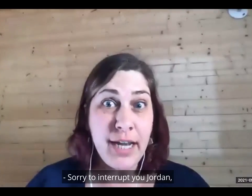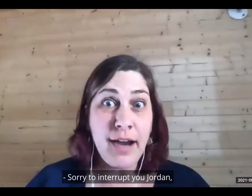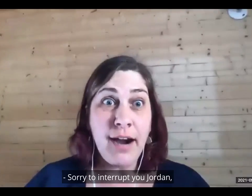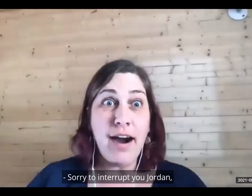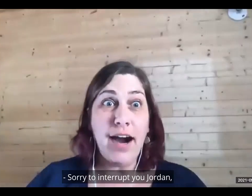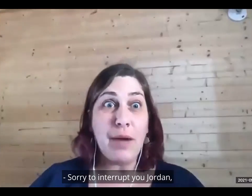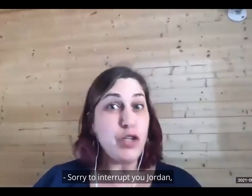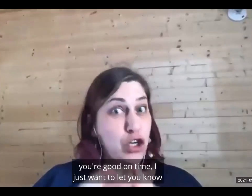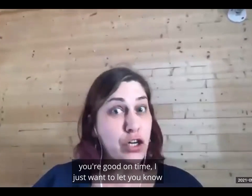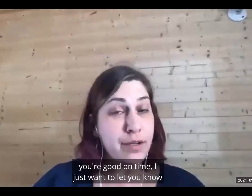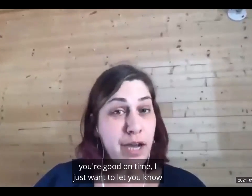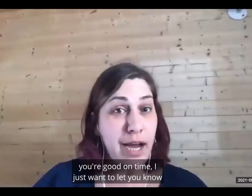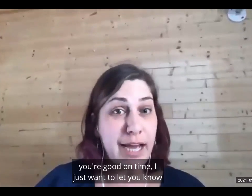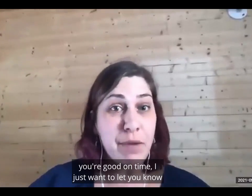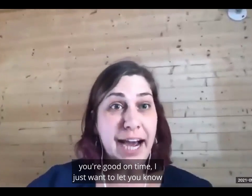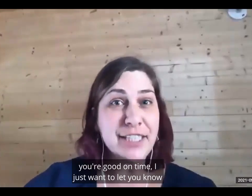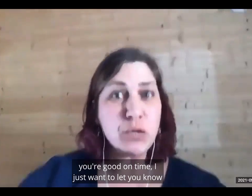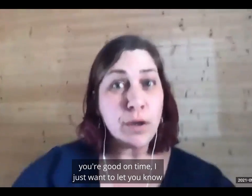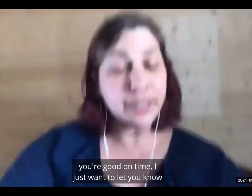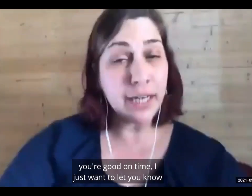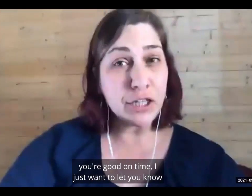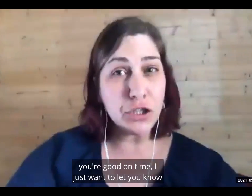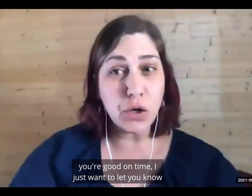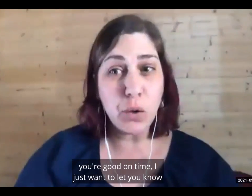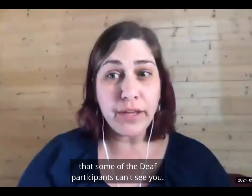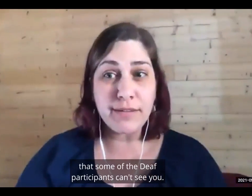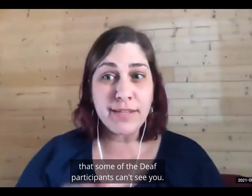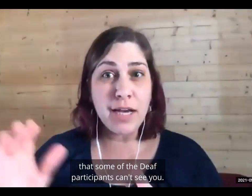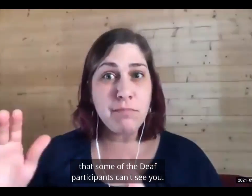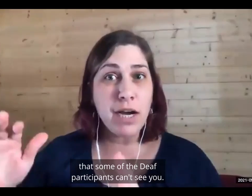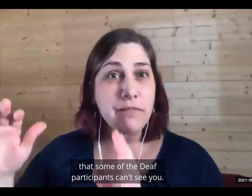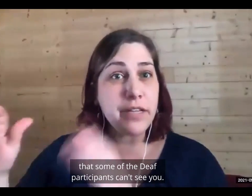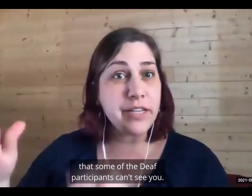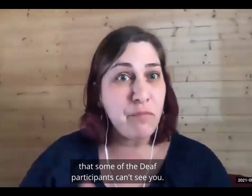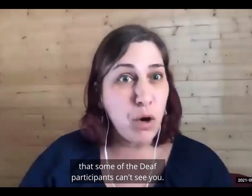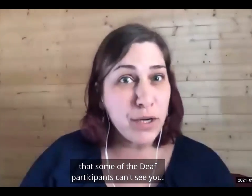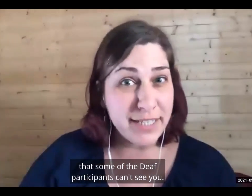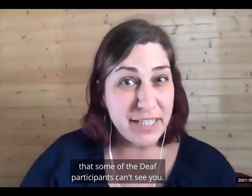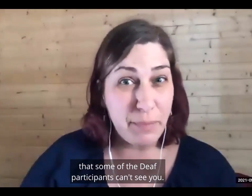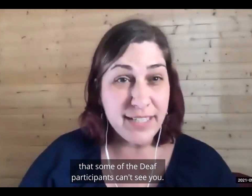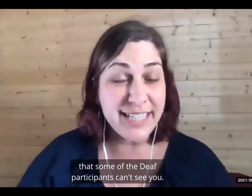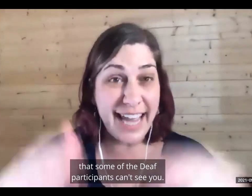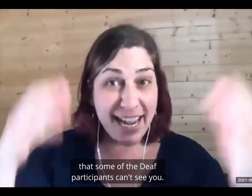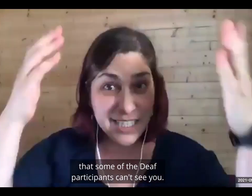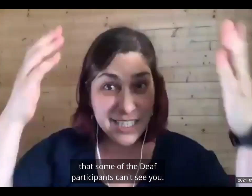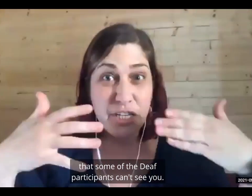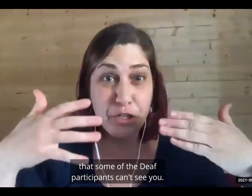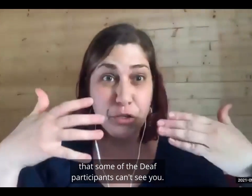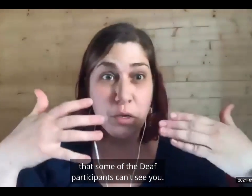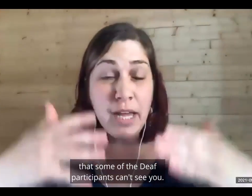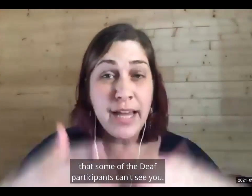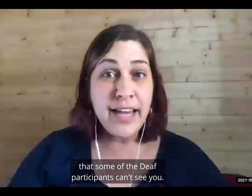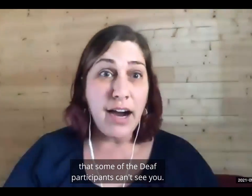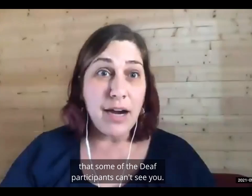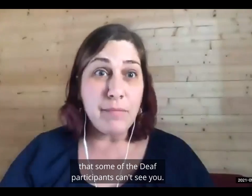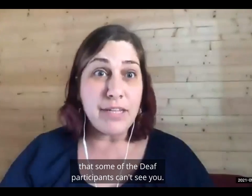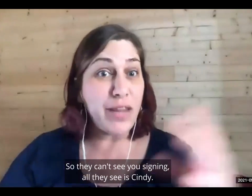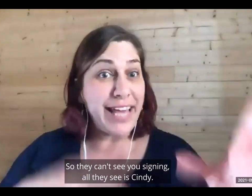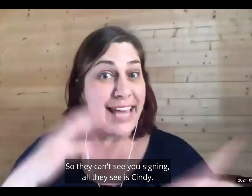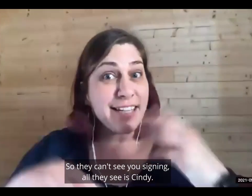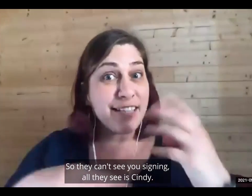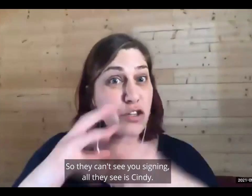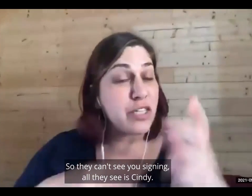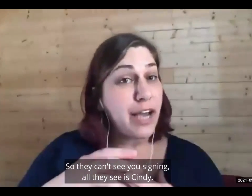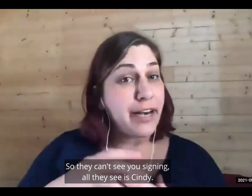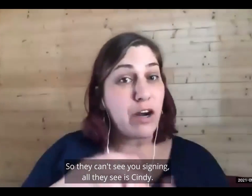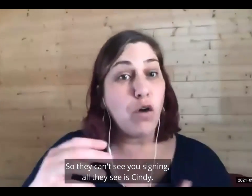Jordan. You're good on time. I just want to let you know that some of the deaf participants can't see you. So